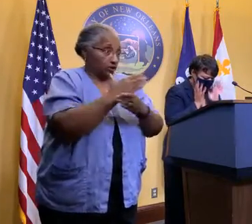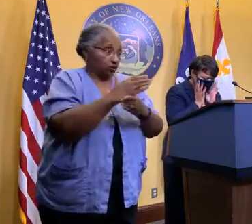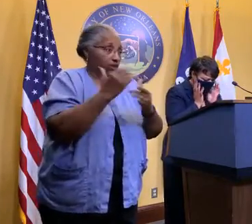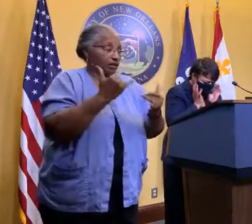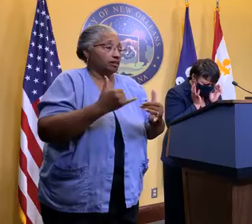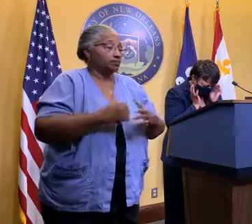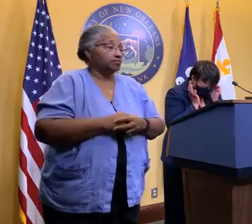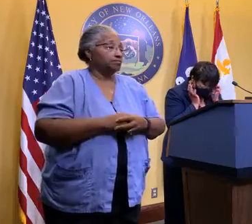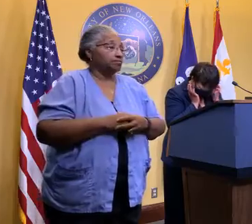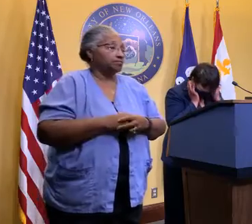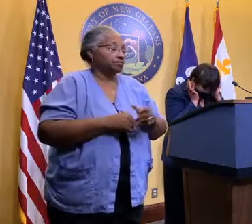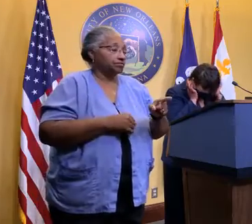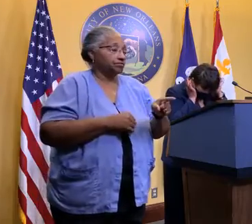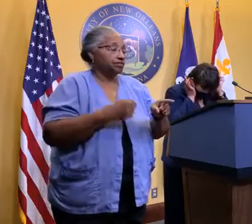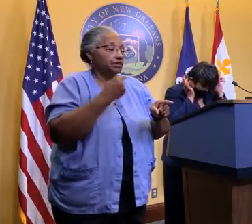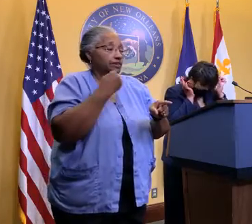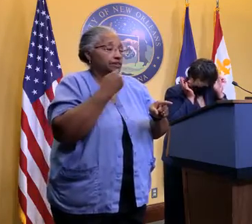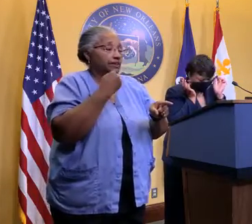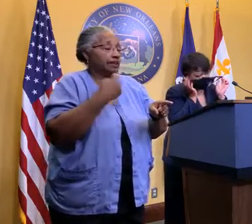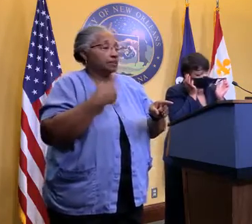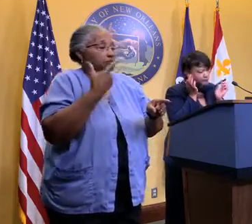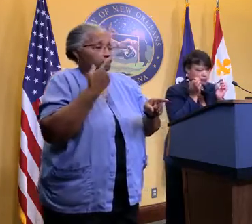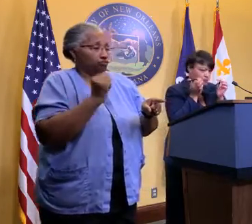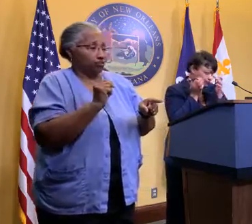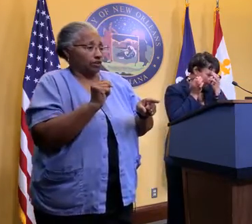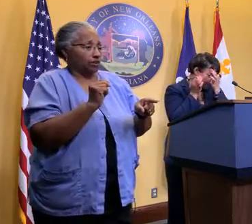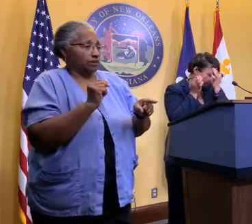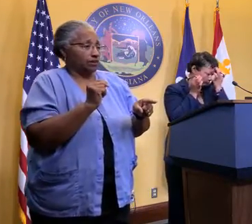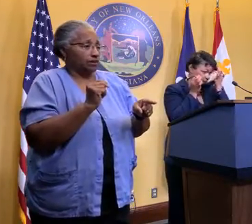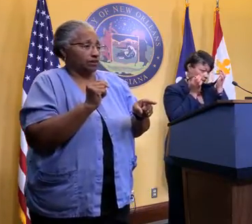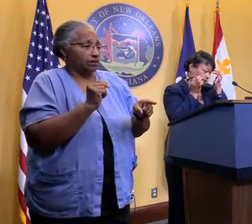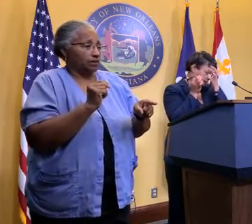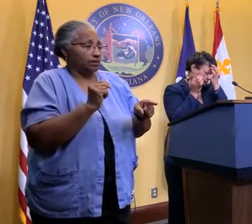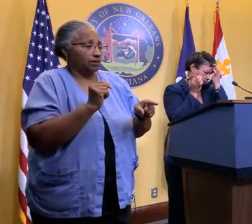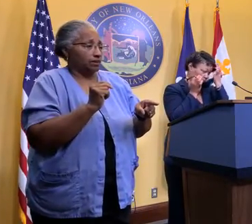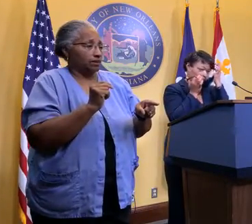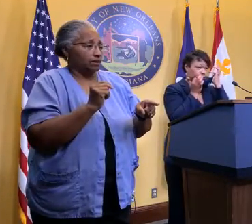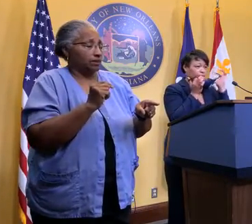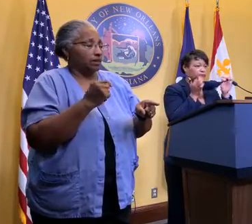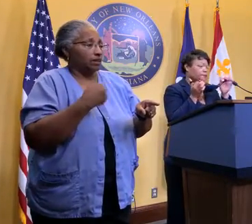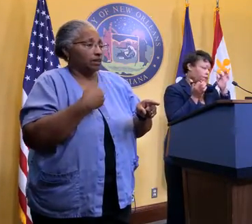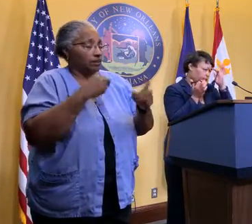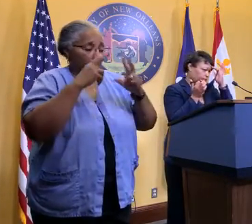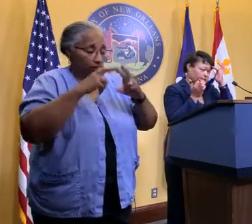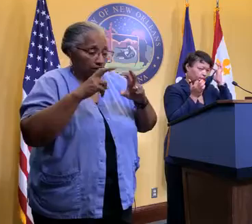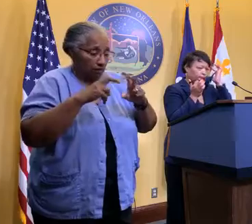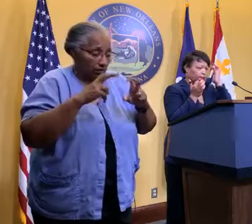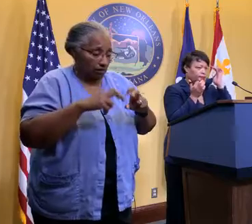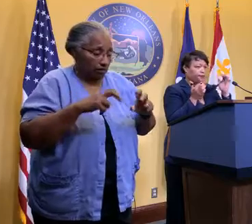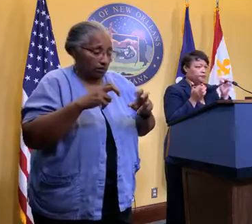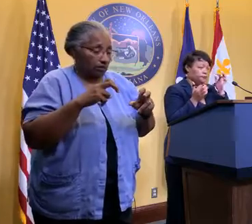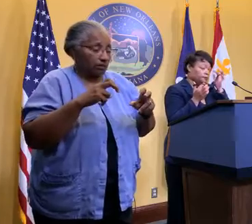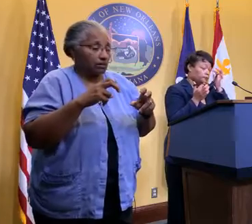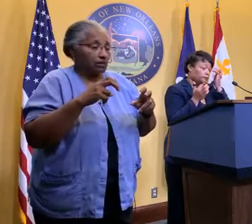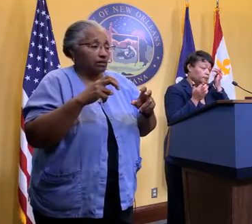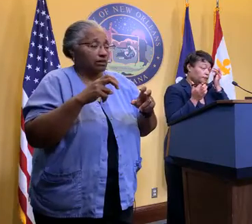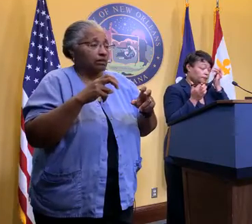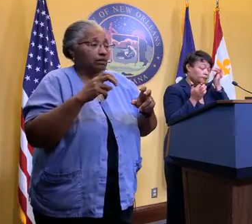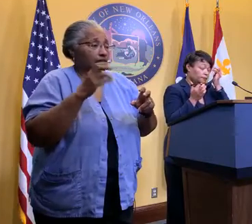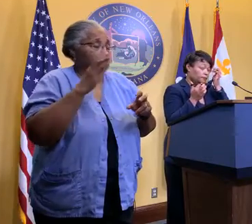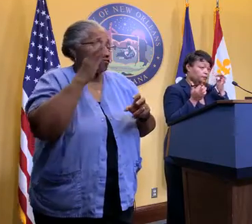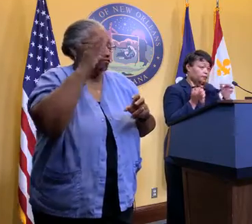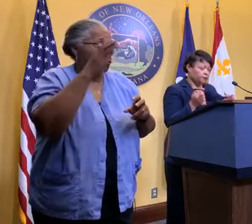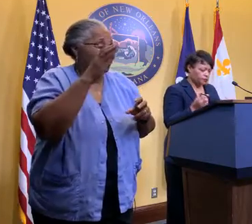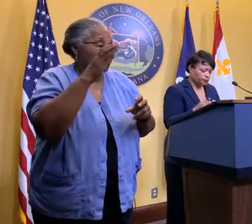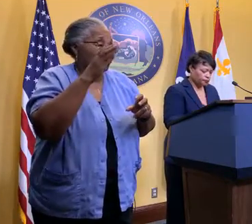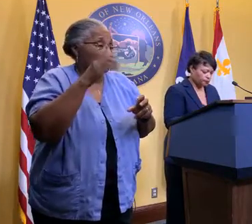The lens. So I'm trying to, Mr. Montaño, I took a look at the revenue projections that you're